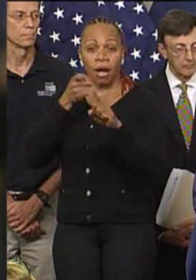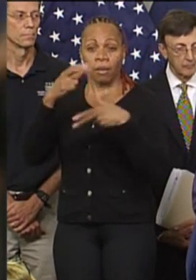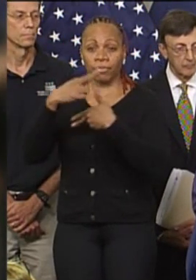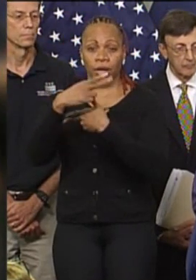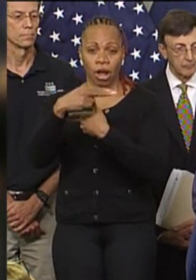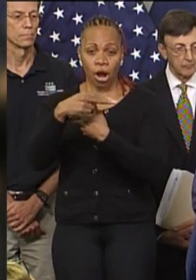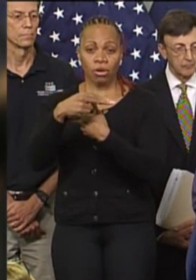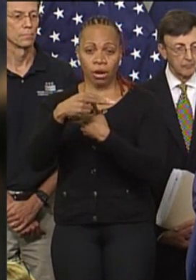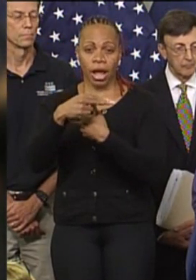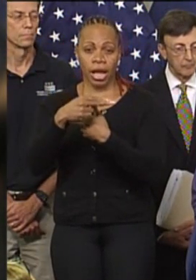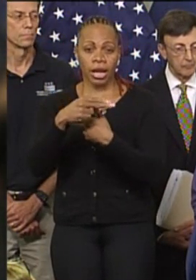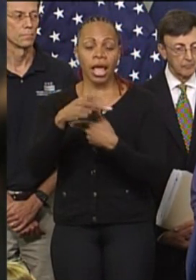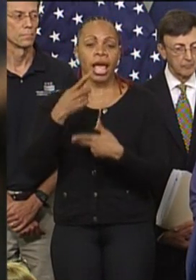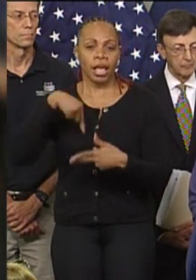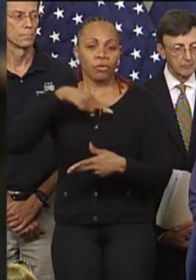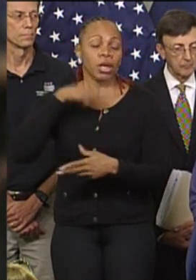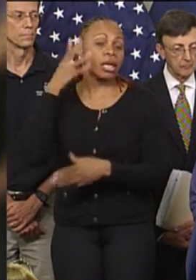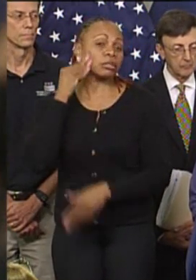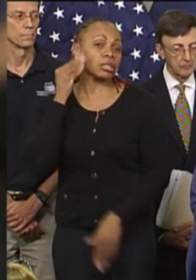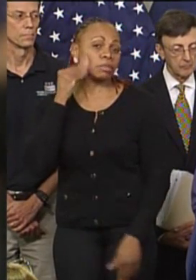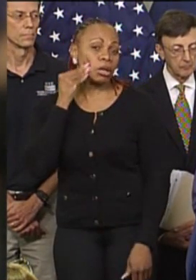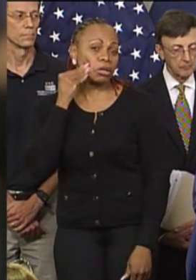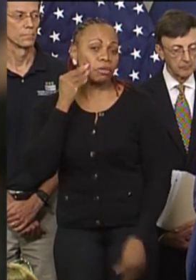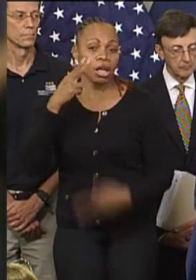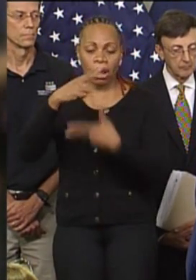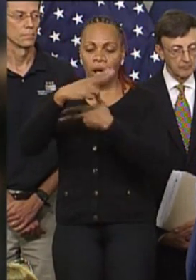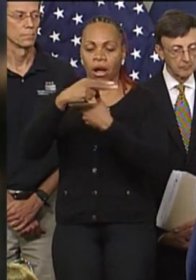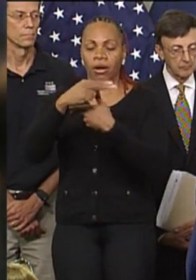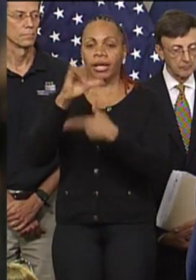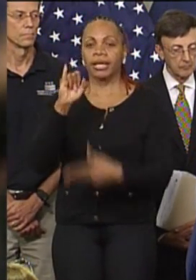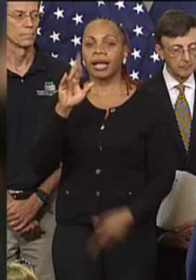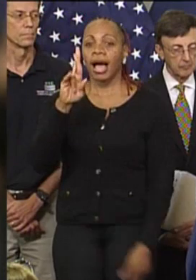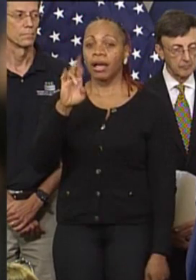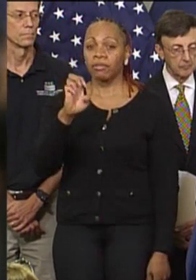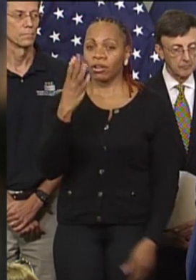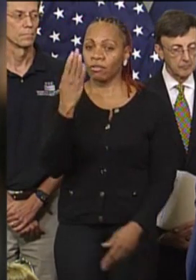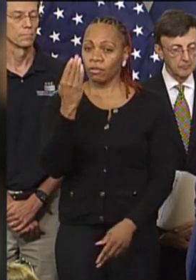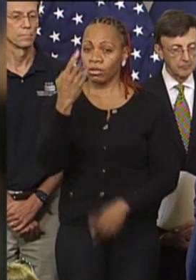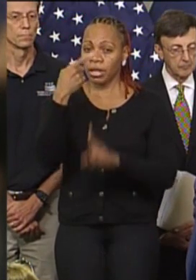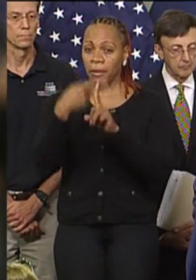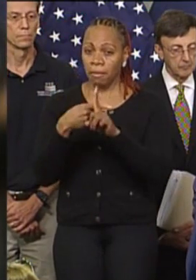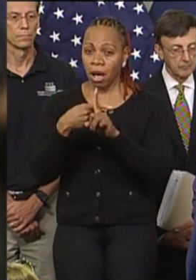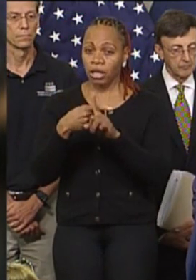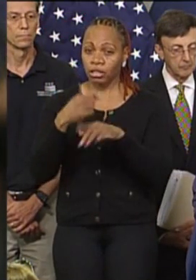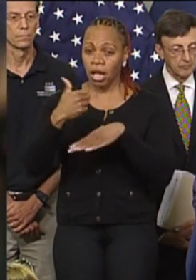which we saw with Irene 14 months ago. So it will be less dangerous, but make no